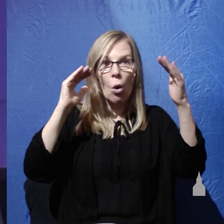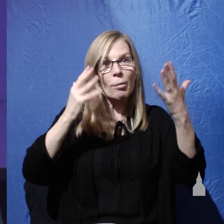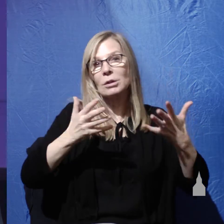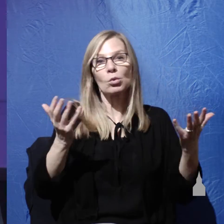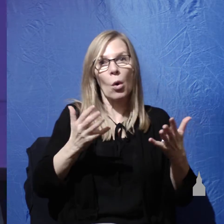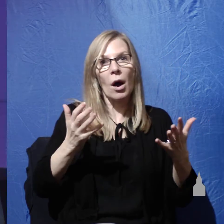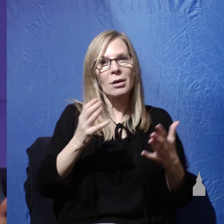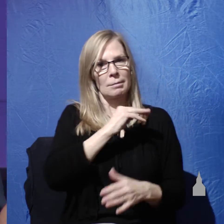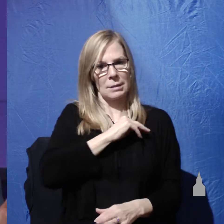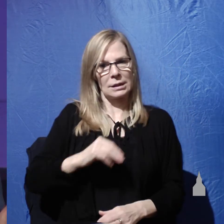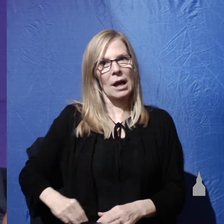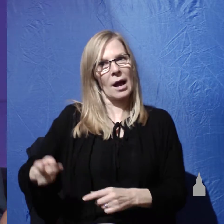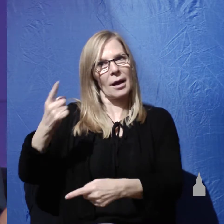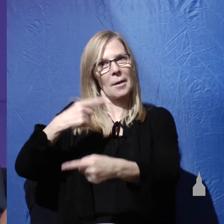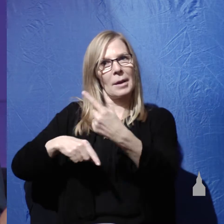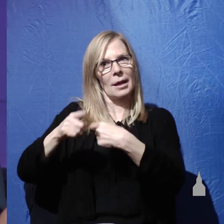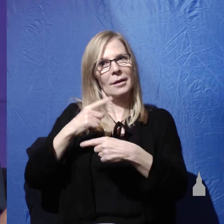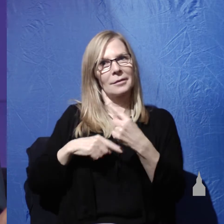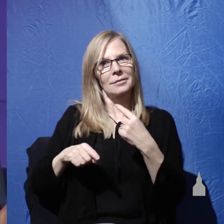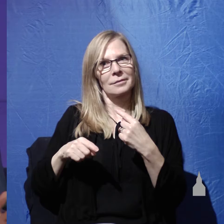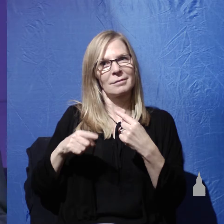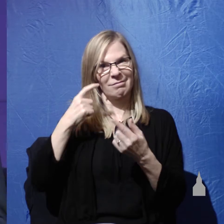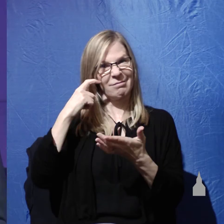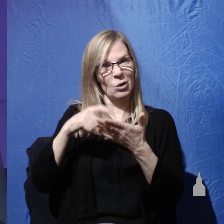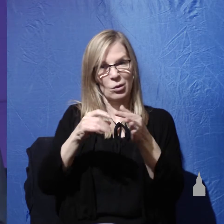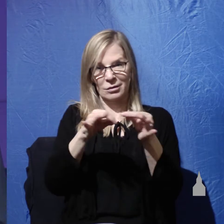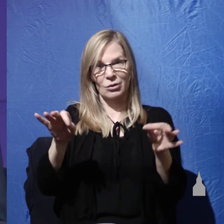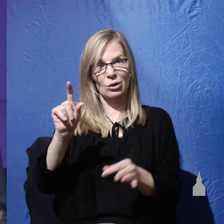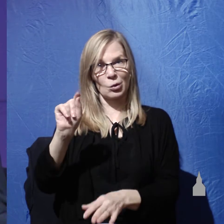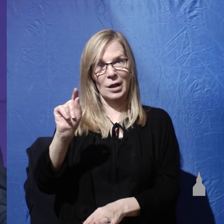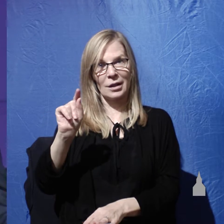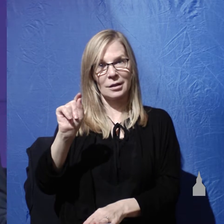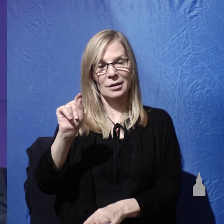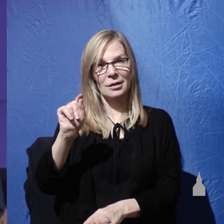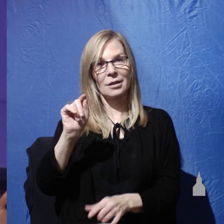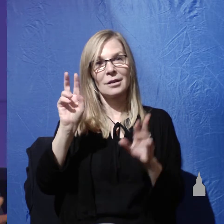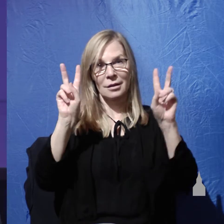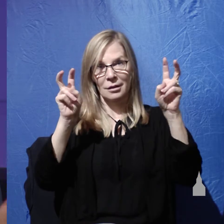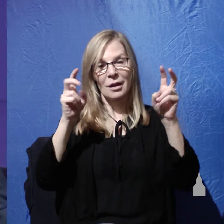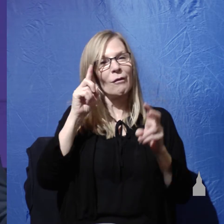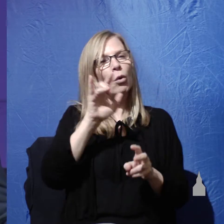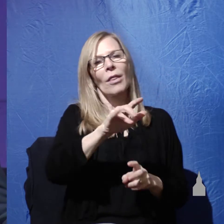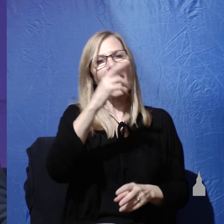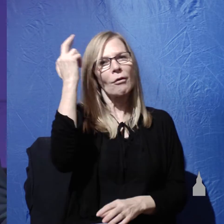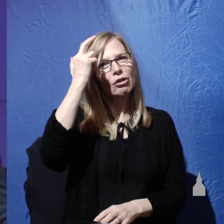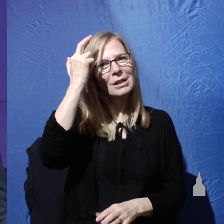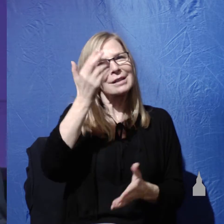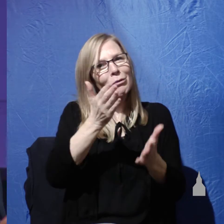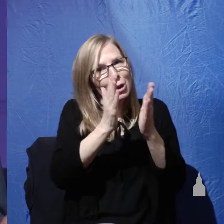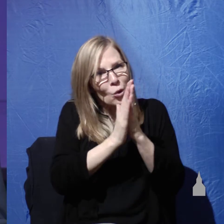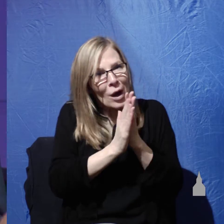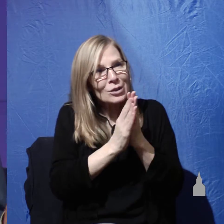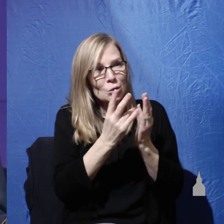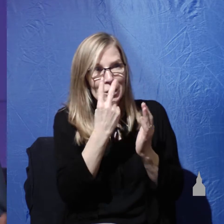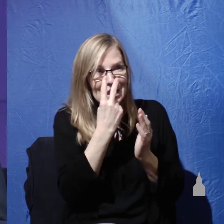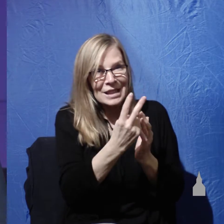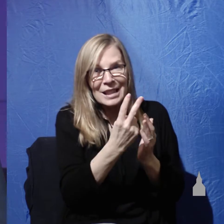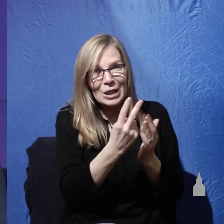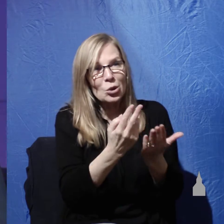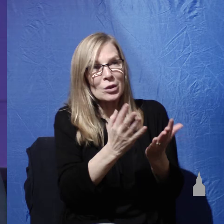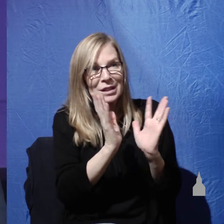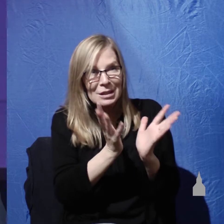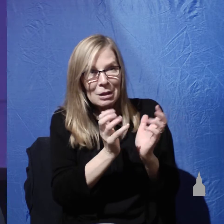Messiah. Notice what he tells them in verse 20. For this reason, therefore, I requested to see you and to speak with you, for I am wearing